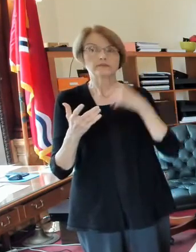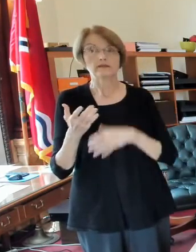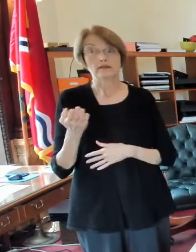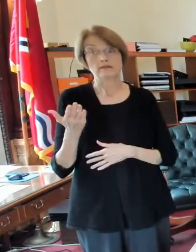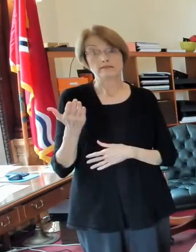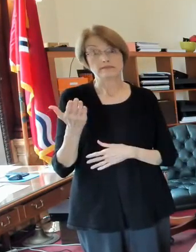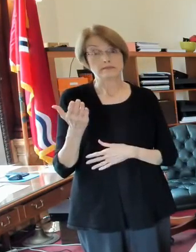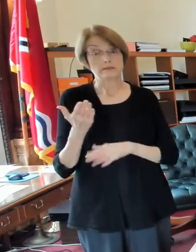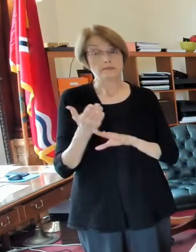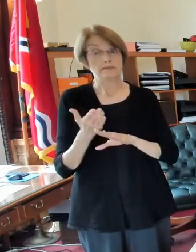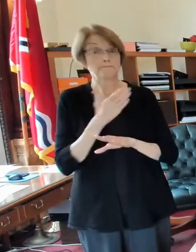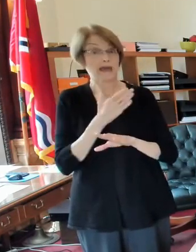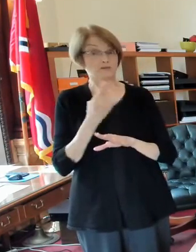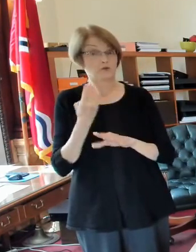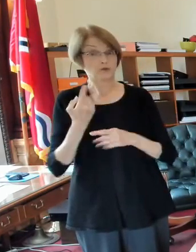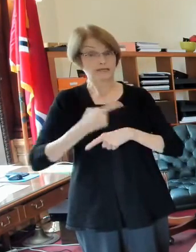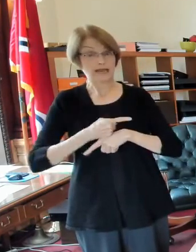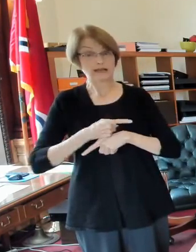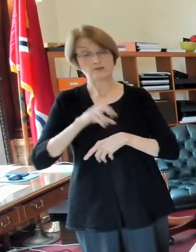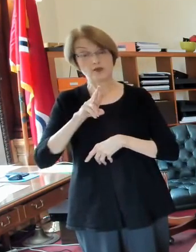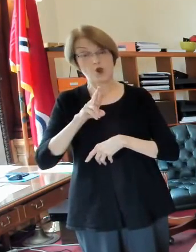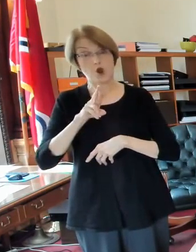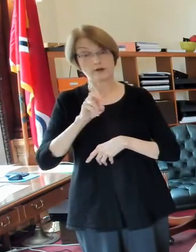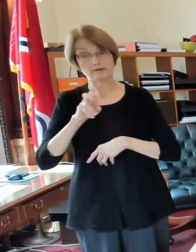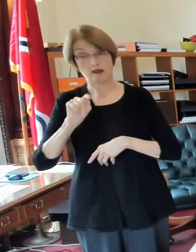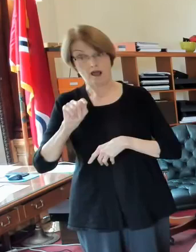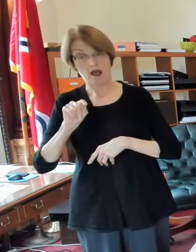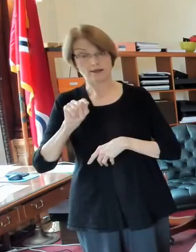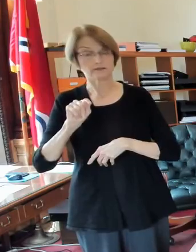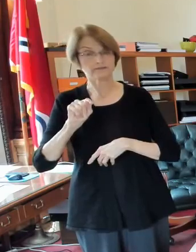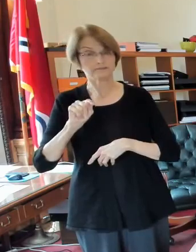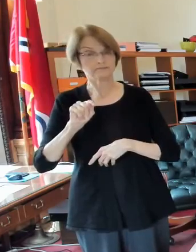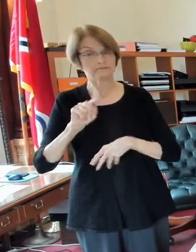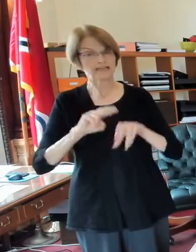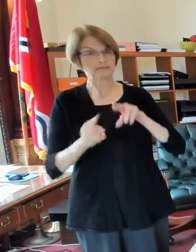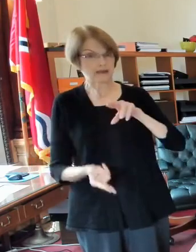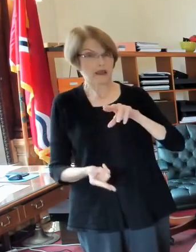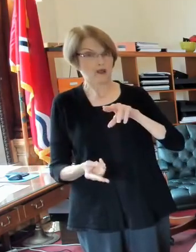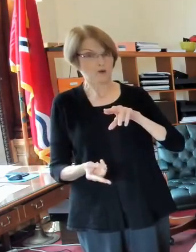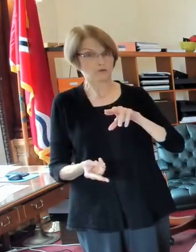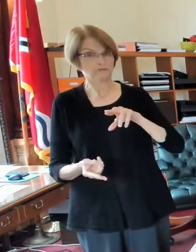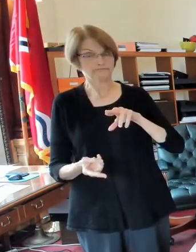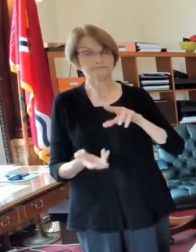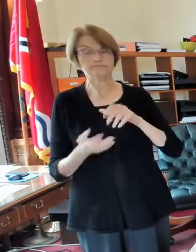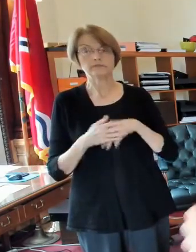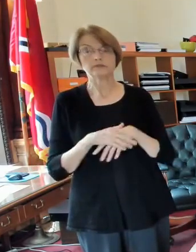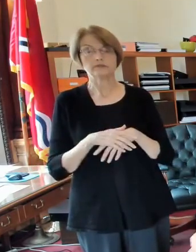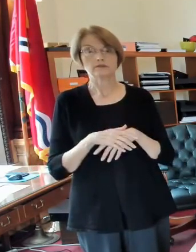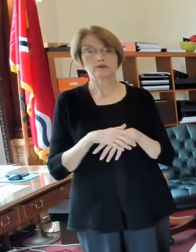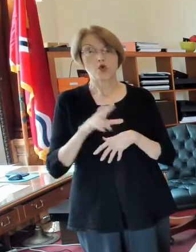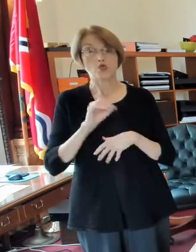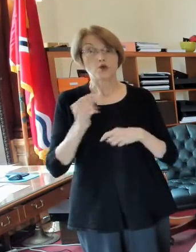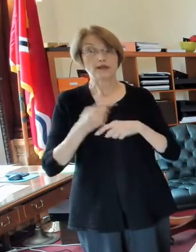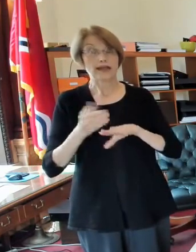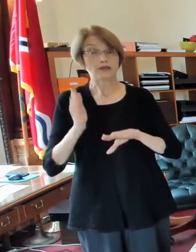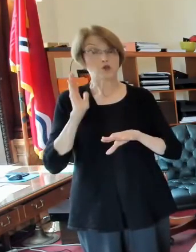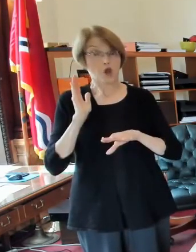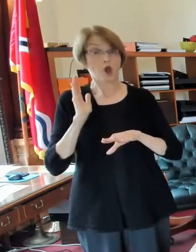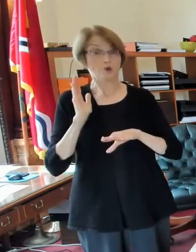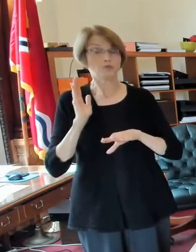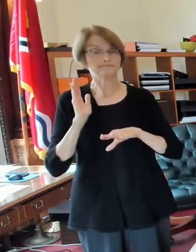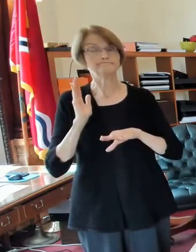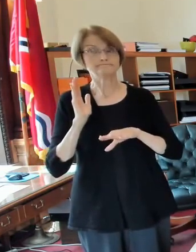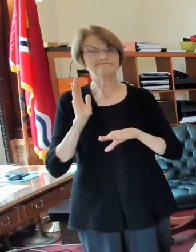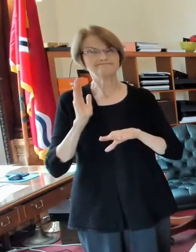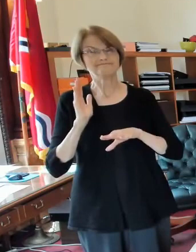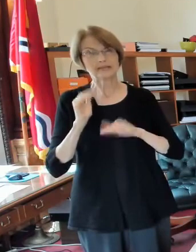14 days, the R0 has been down, and actually about 30 days ago it went just